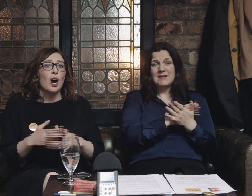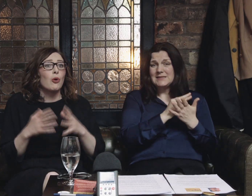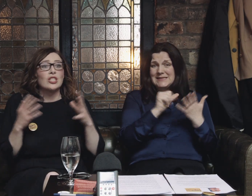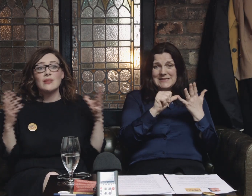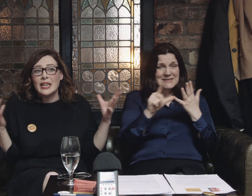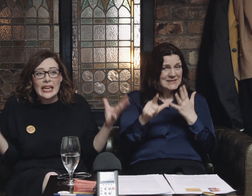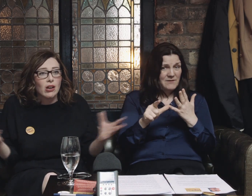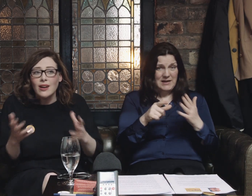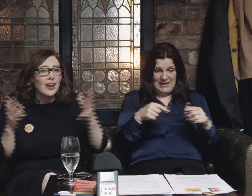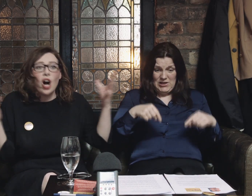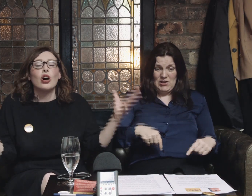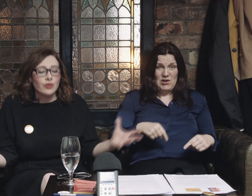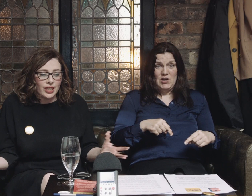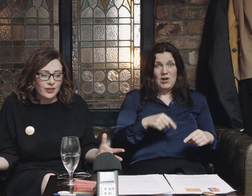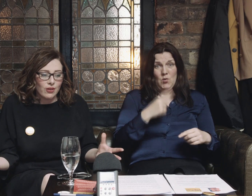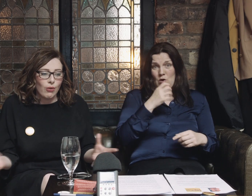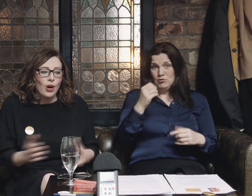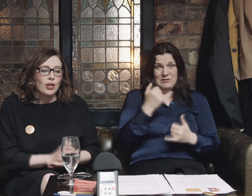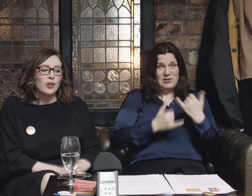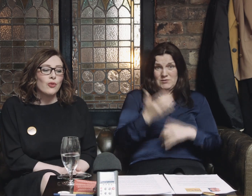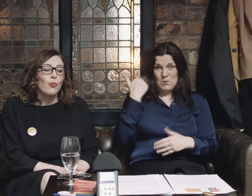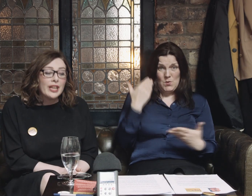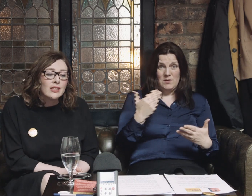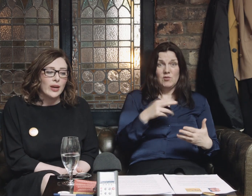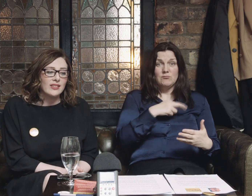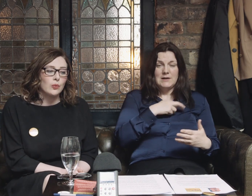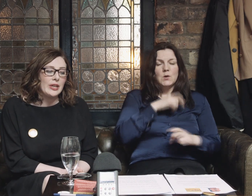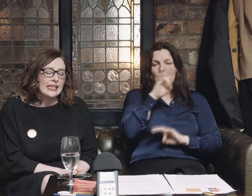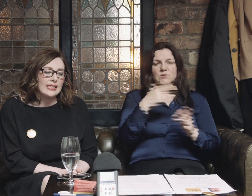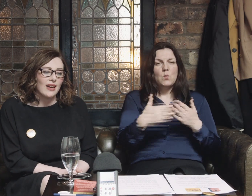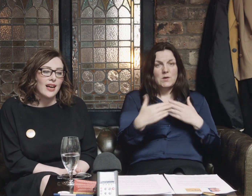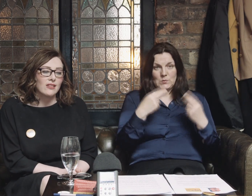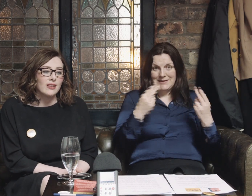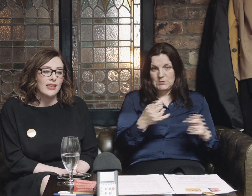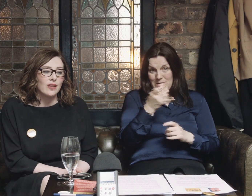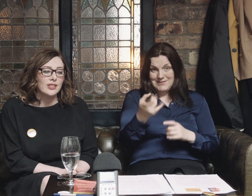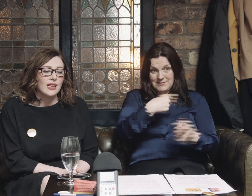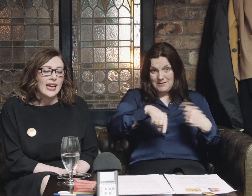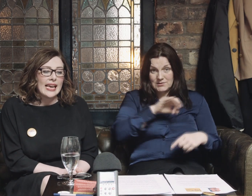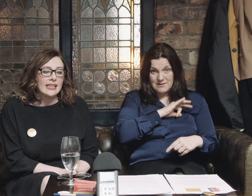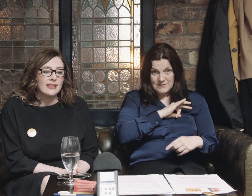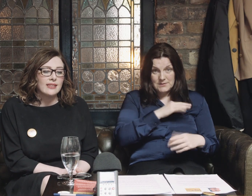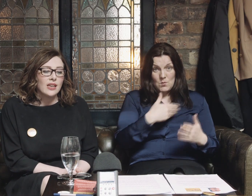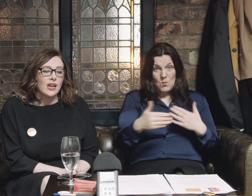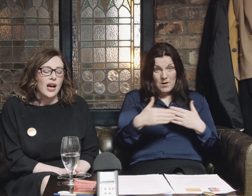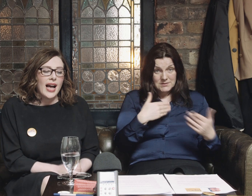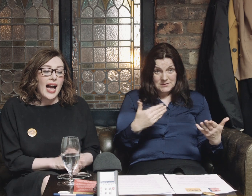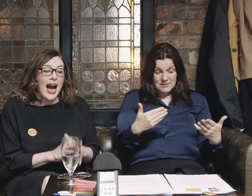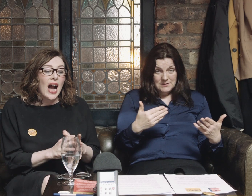1967. Abortion has been here 100 years ago. So the real question we need to ask ourselves